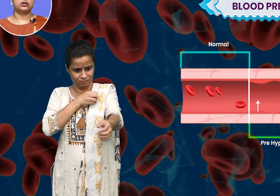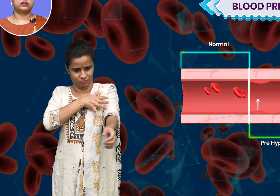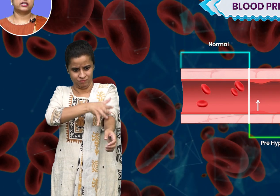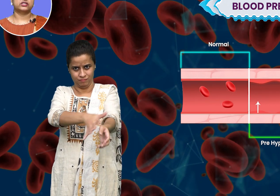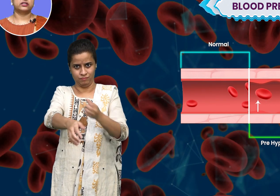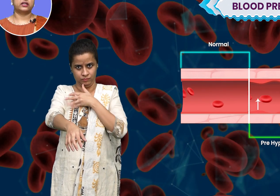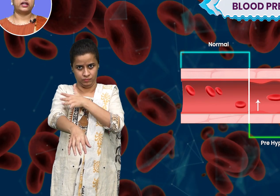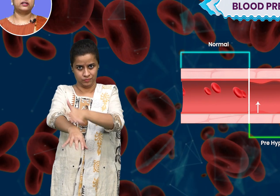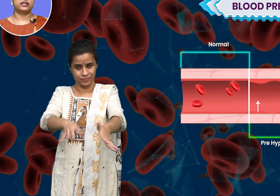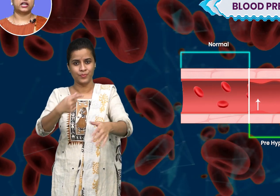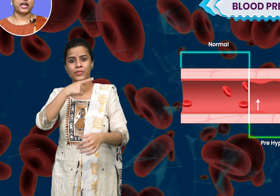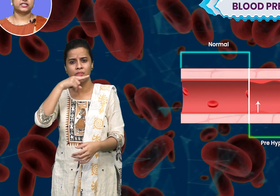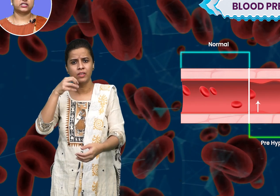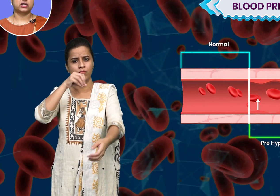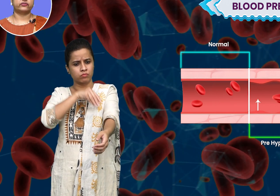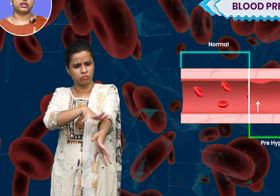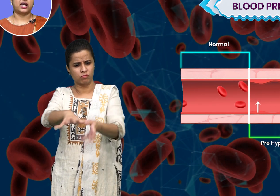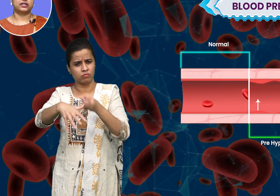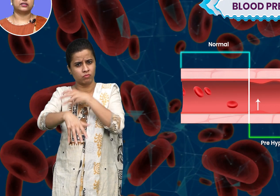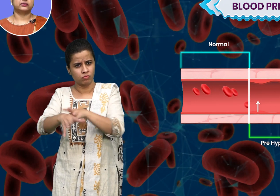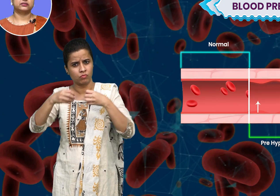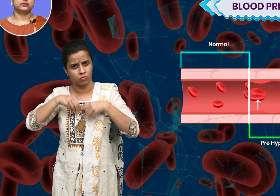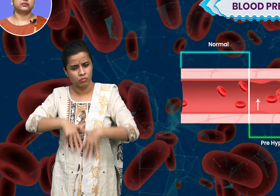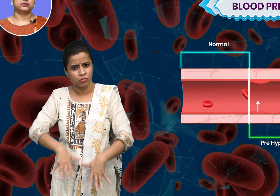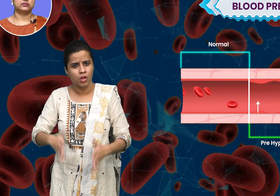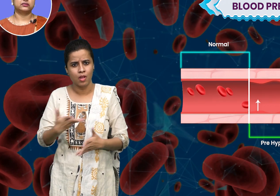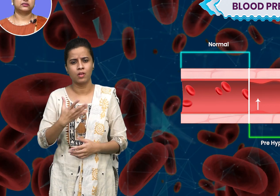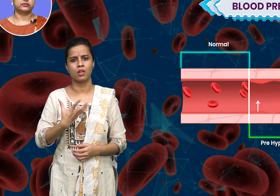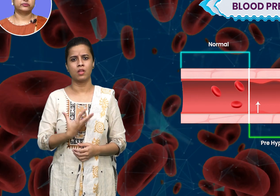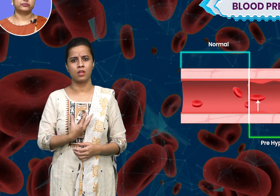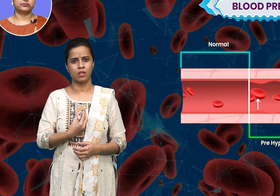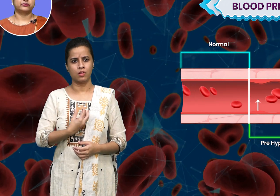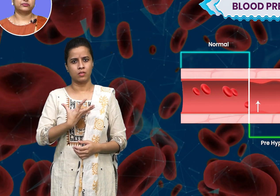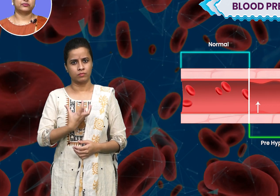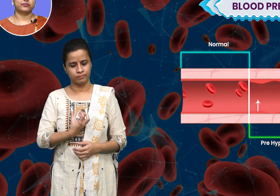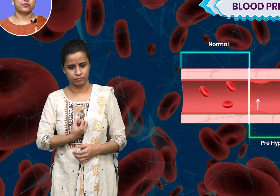due to contraction and relaxation of the heart.